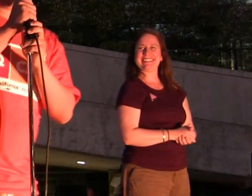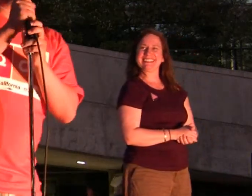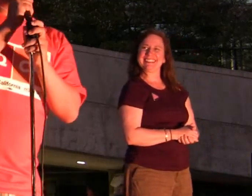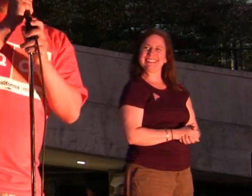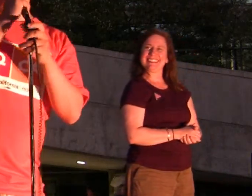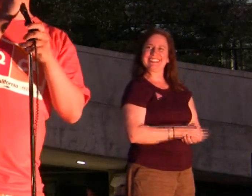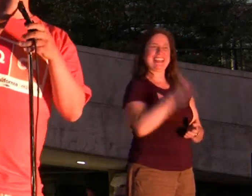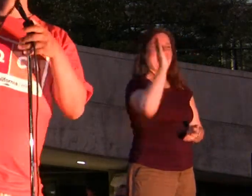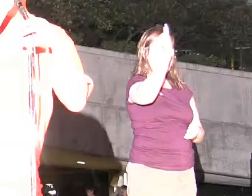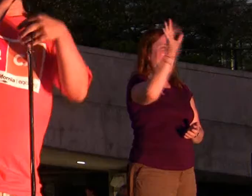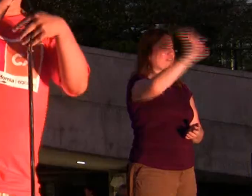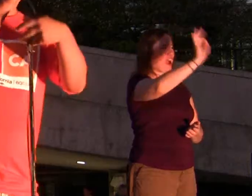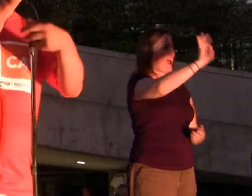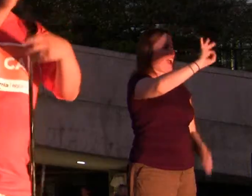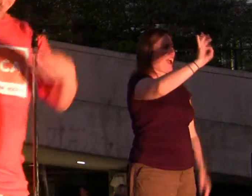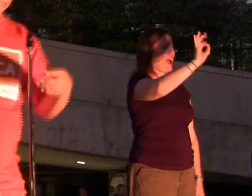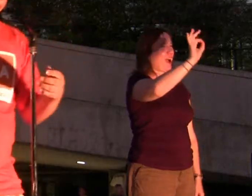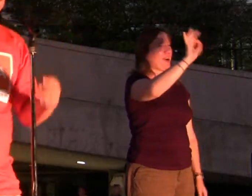Hey, Fresno.